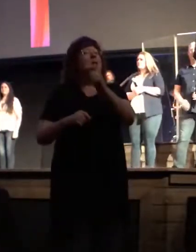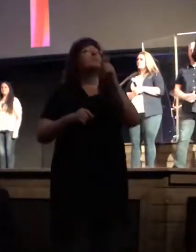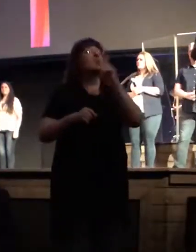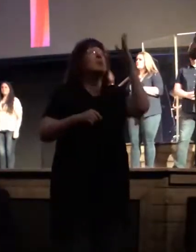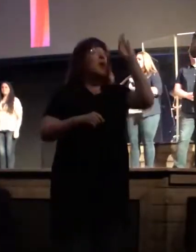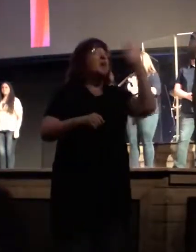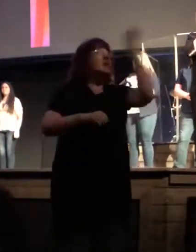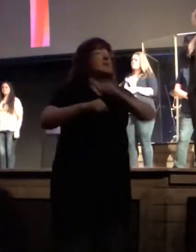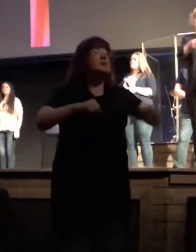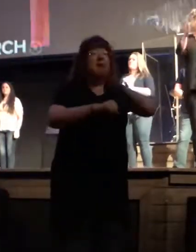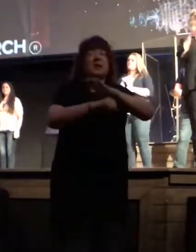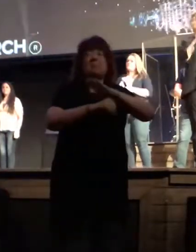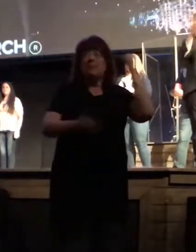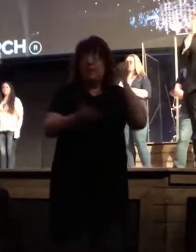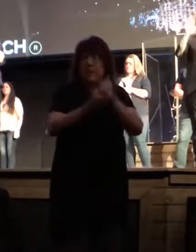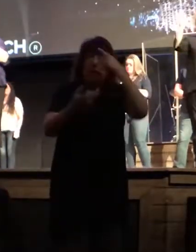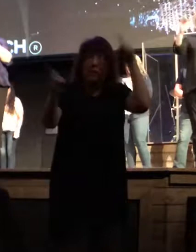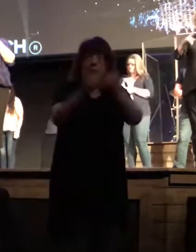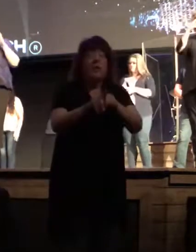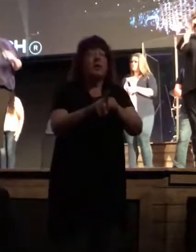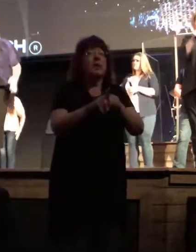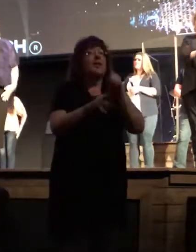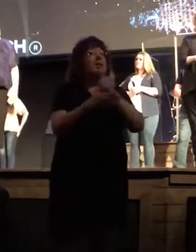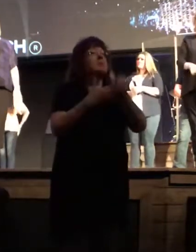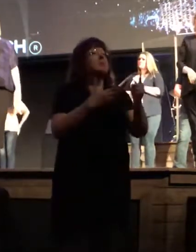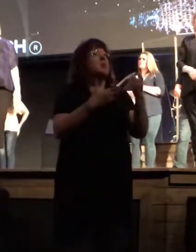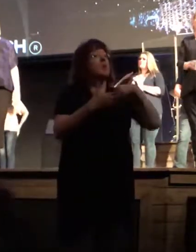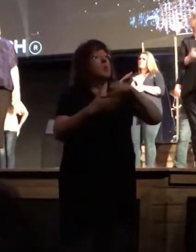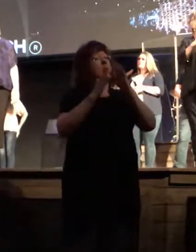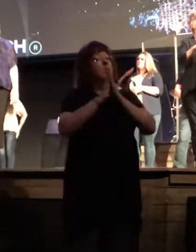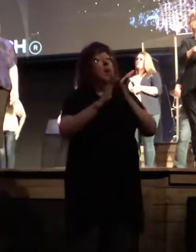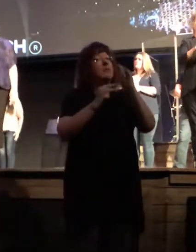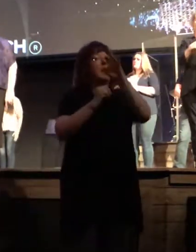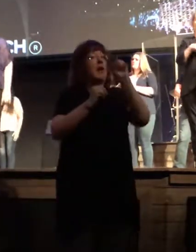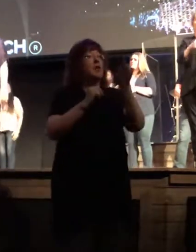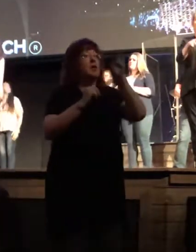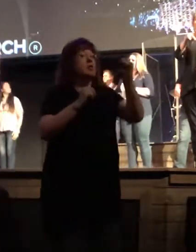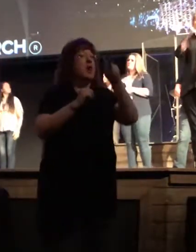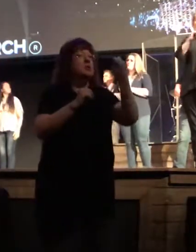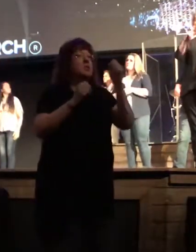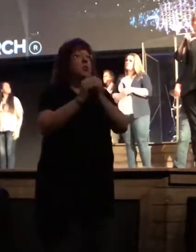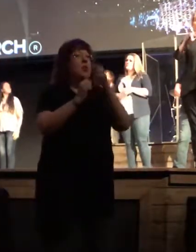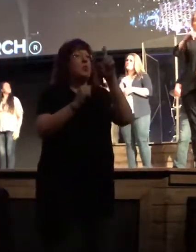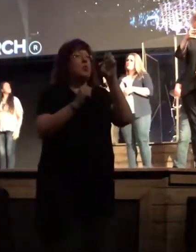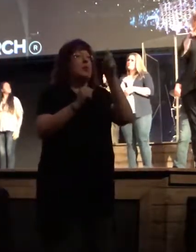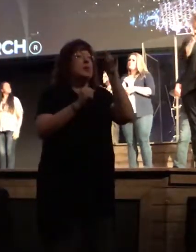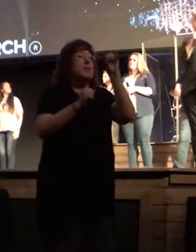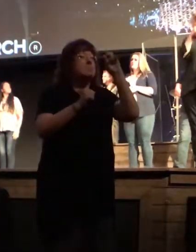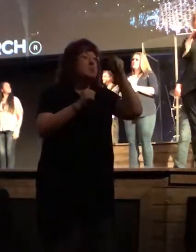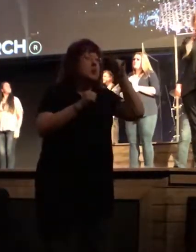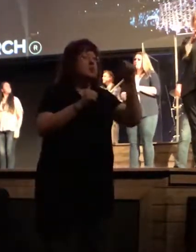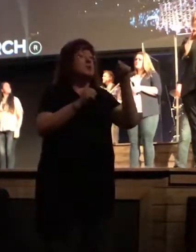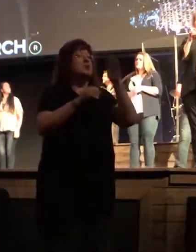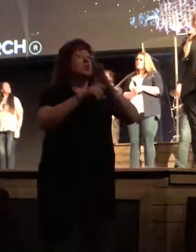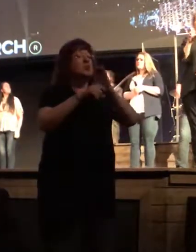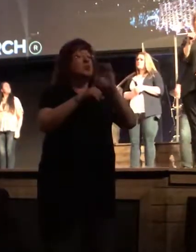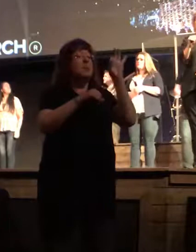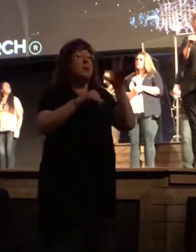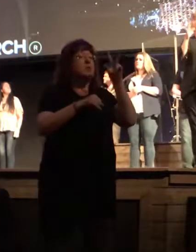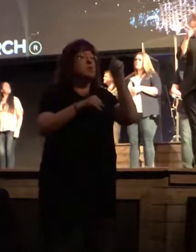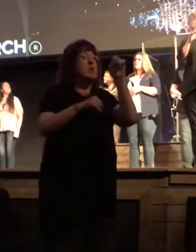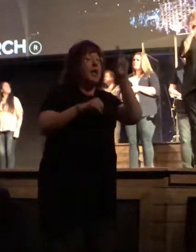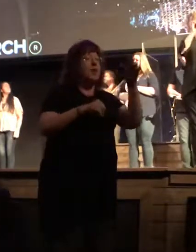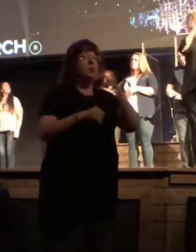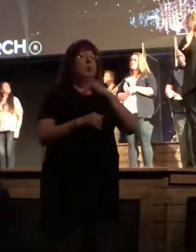kingdom. Amen. Amen. And this week we will be praying for Tyler Johnson with Redemption Church. Pastor Tyler has